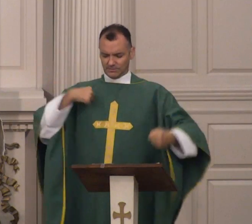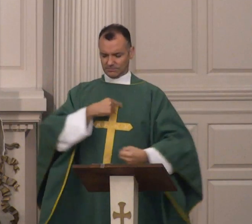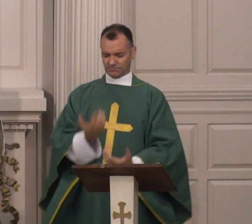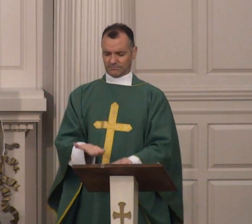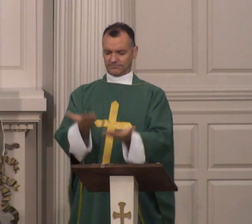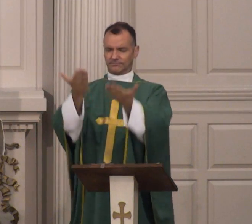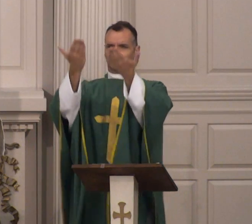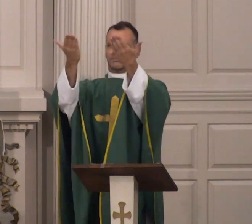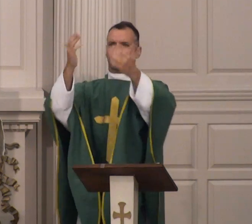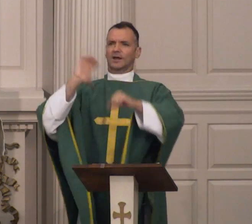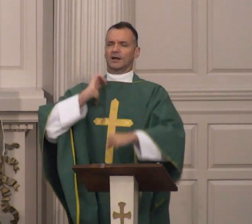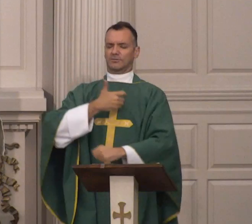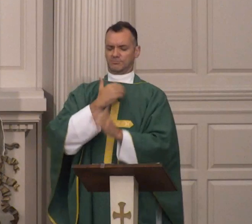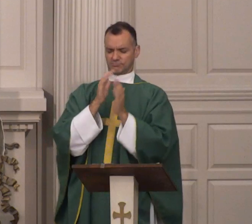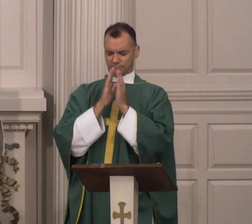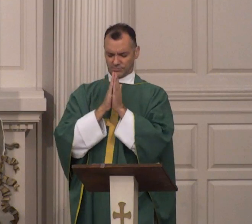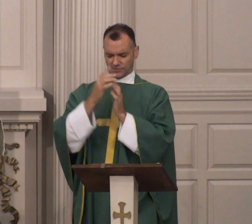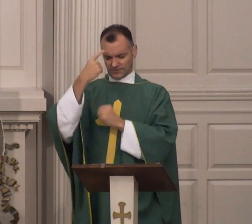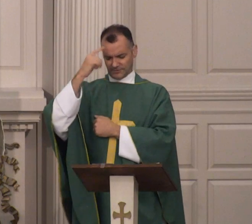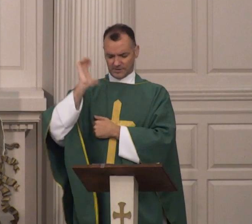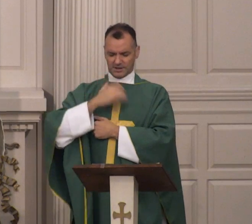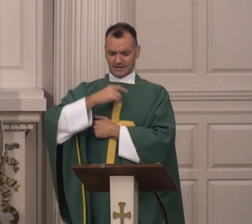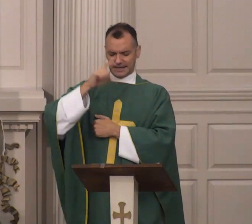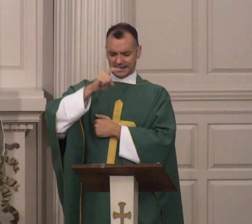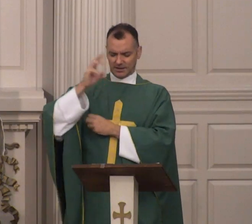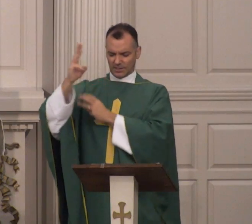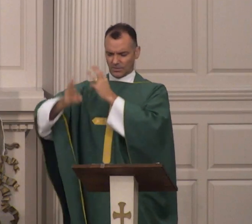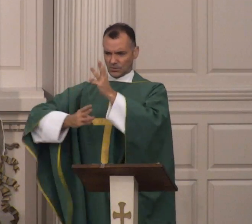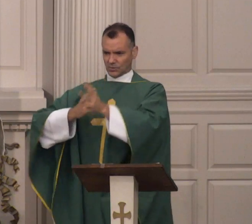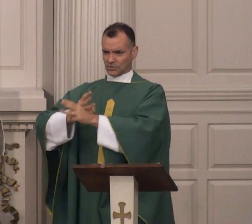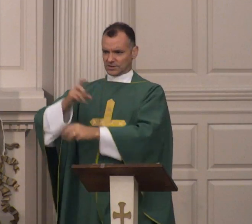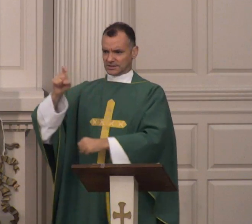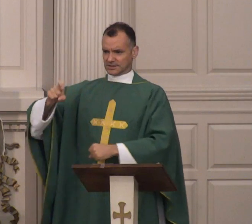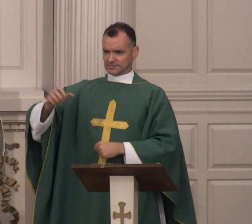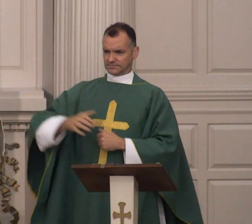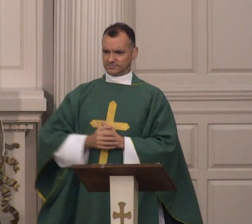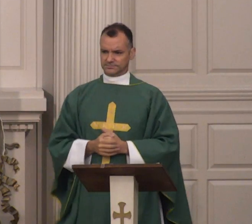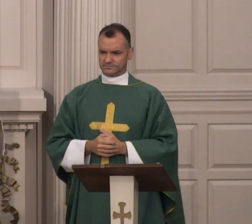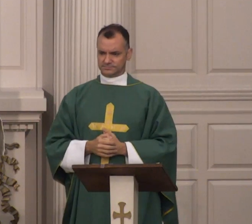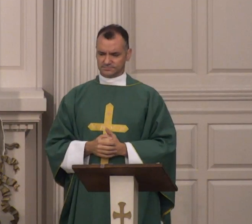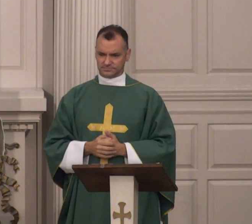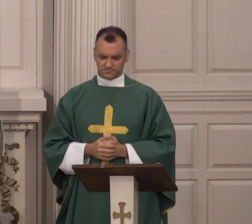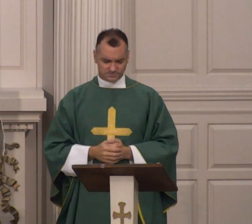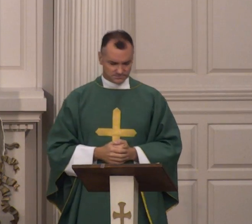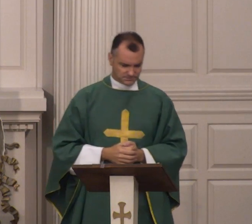Father, we now offer you our prayers for our needs and the needs of the world.